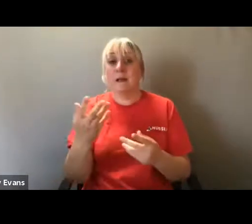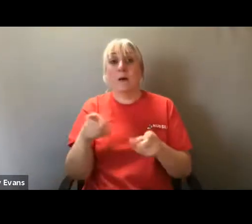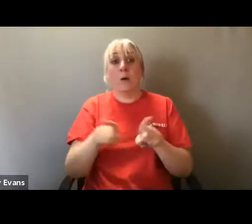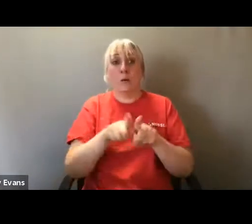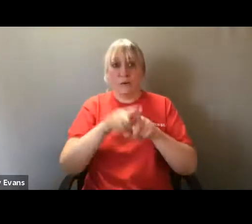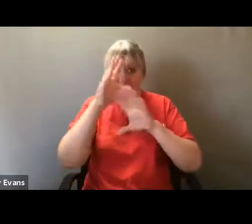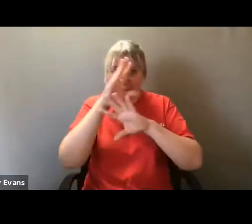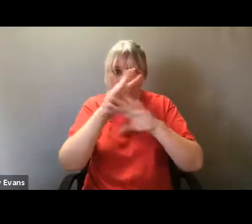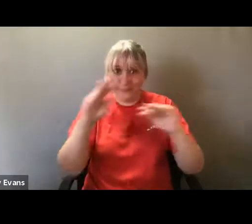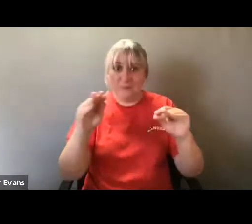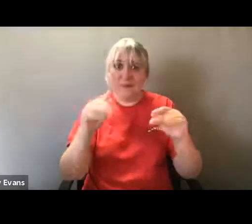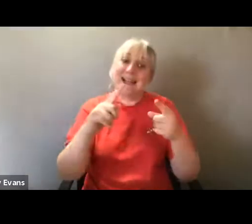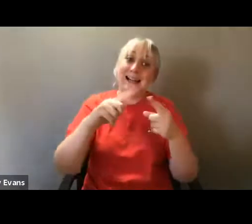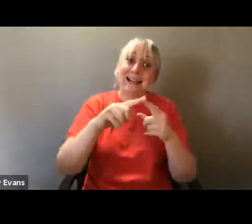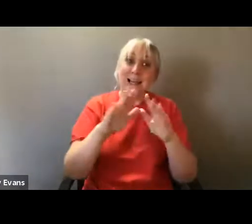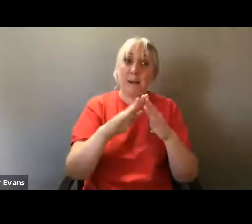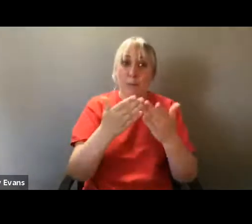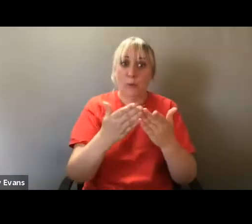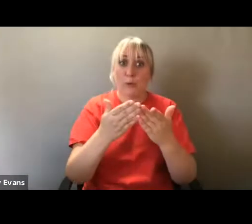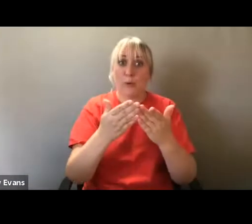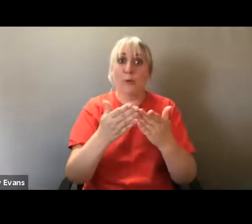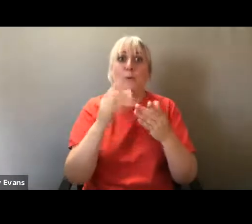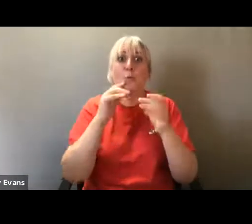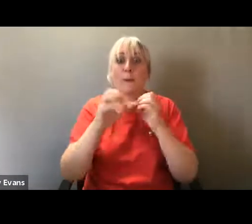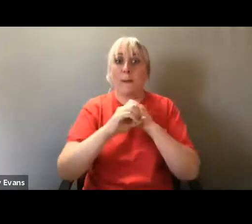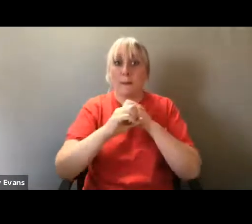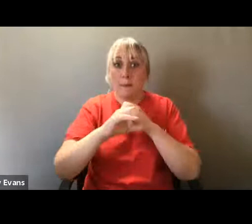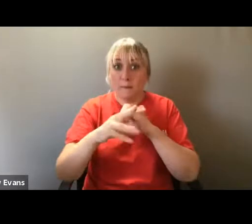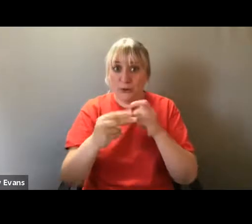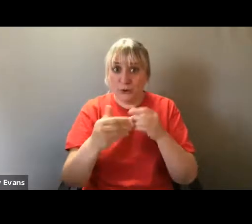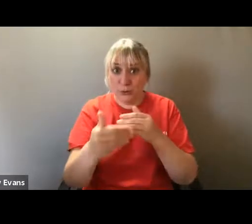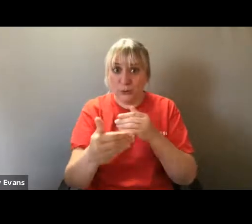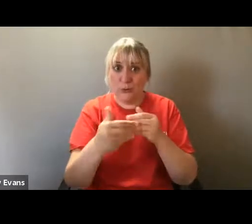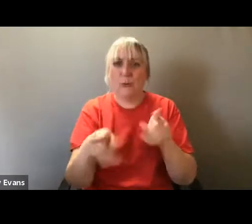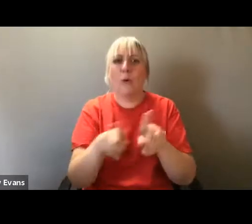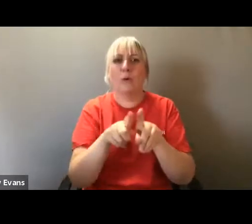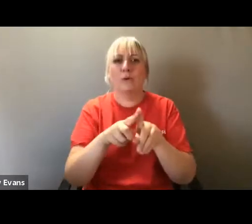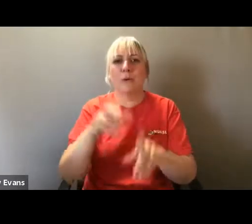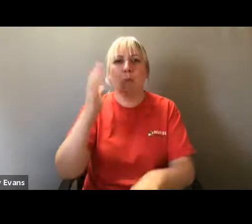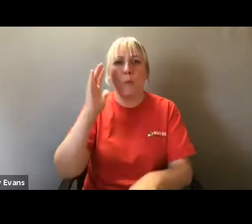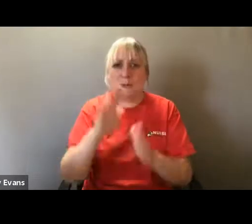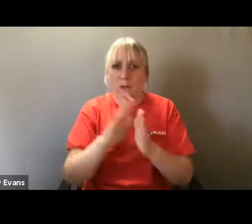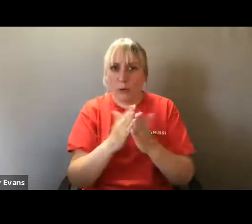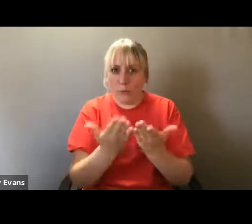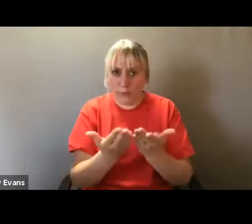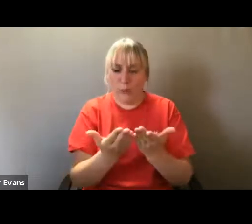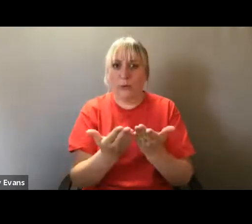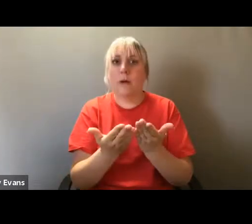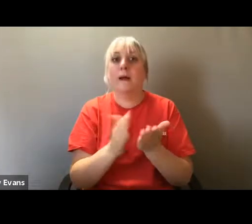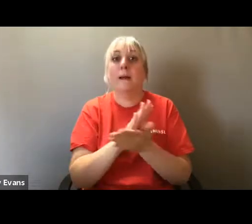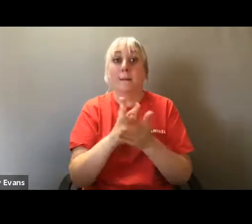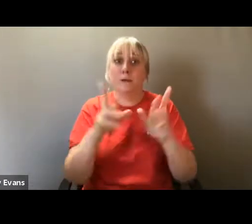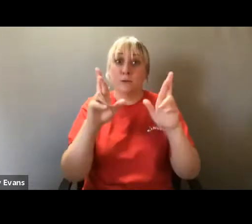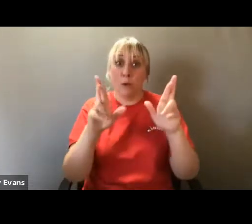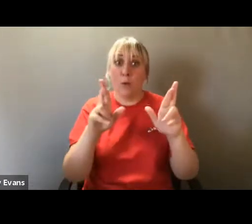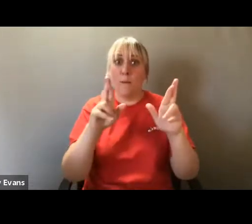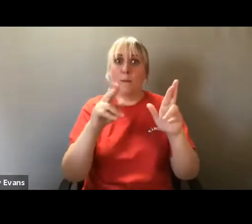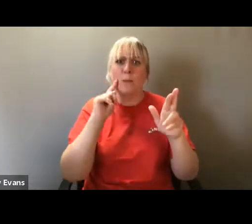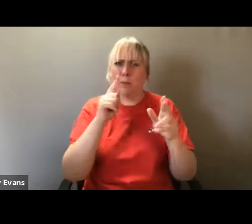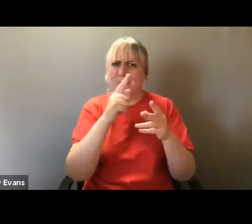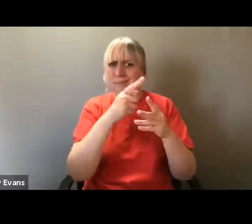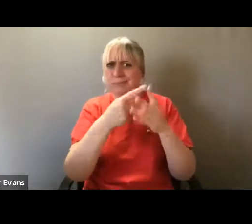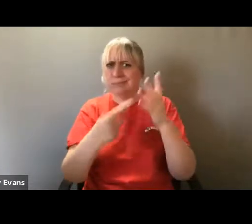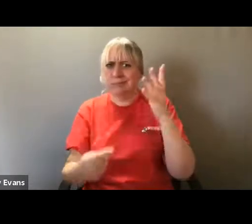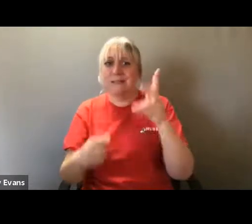has been agreed to. So that will hopefully enable us to have a range of formats that everybody